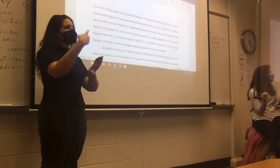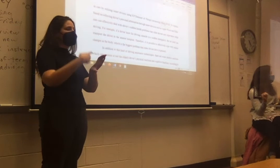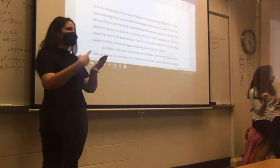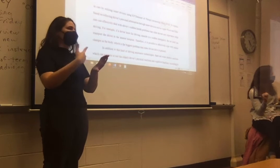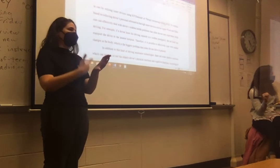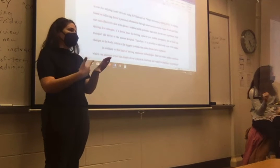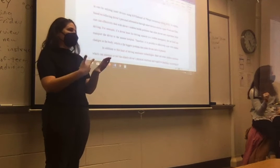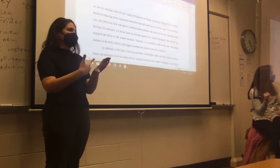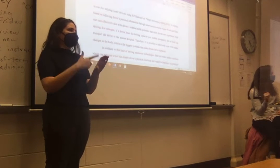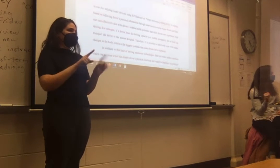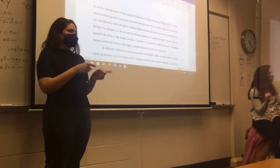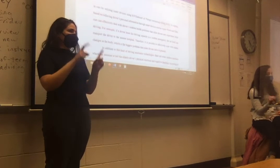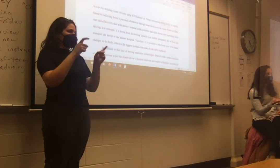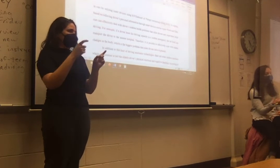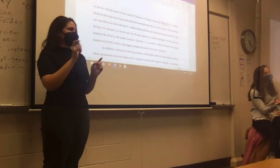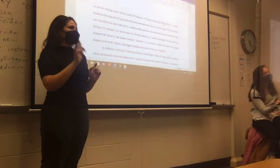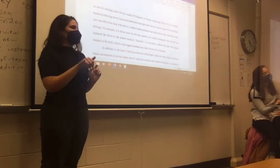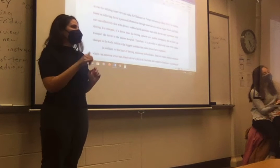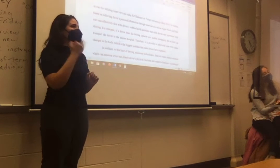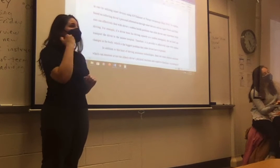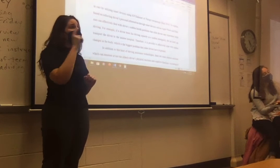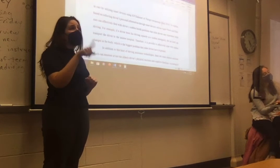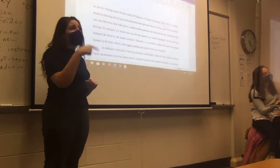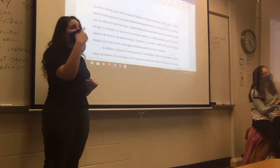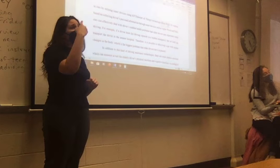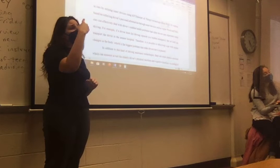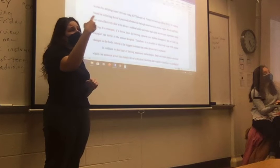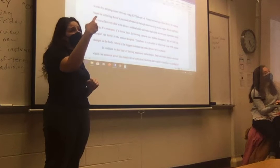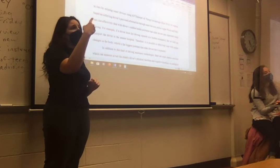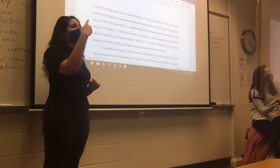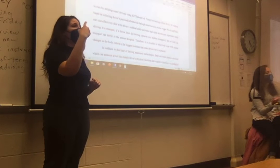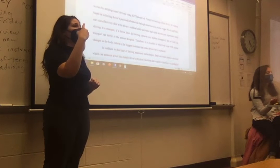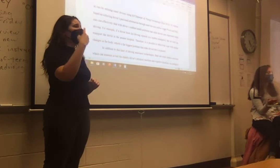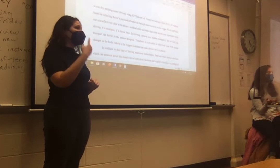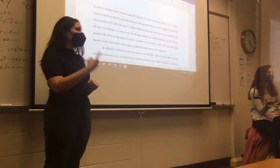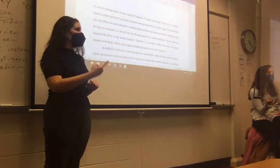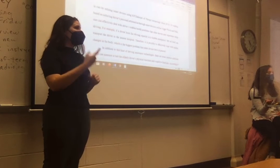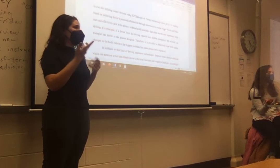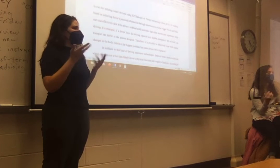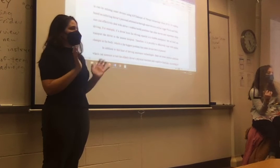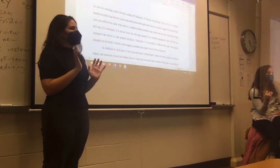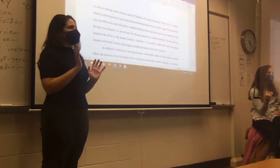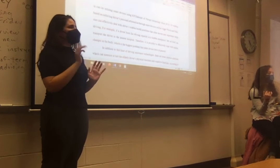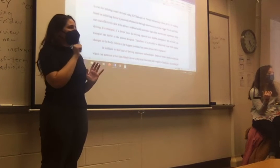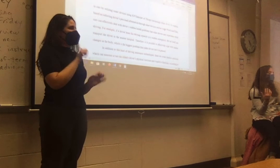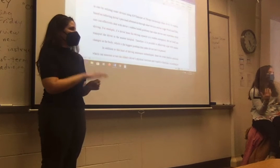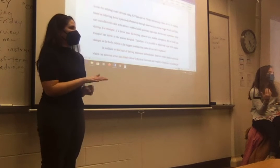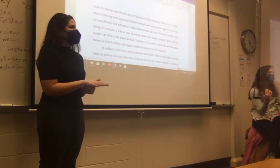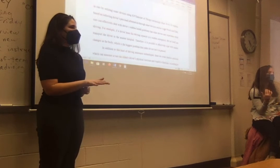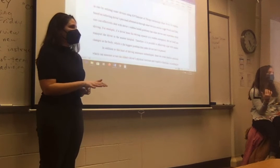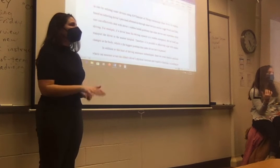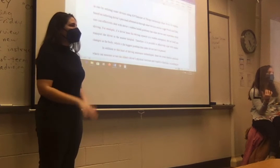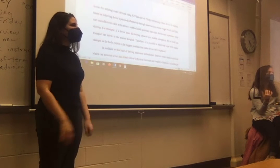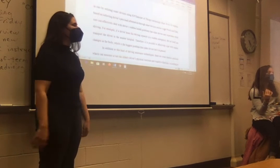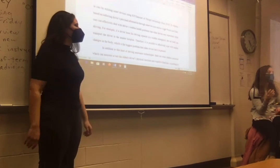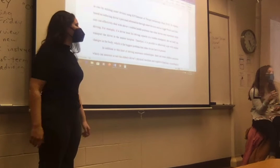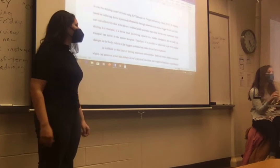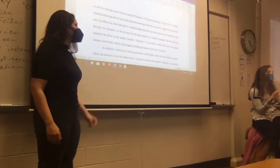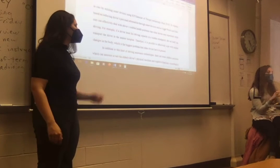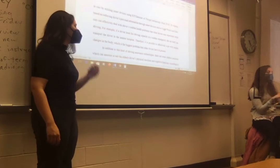sources, right? Maybe this student only has 1 source in this section, which if you're going to say I'm going to look